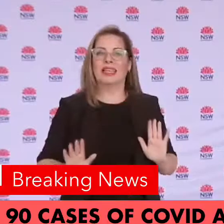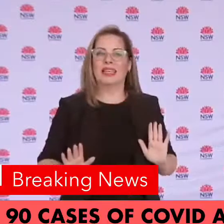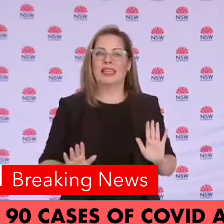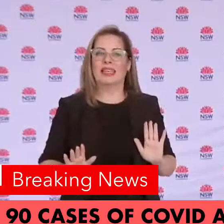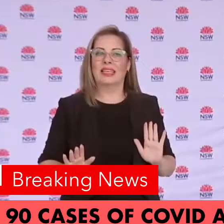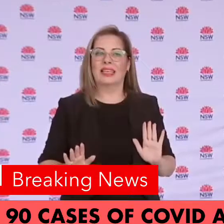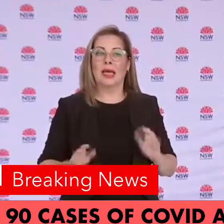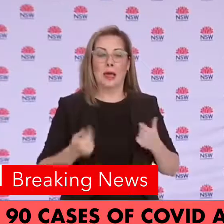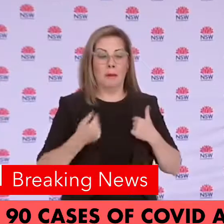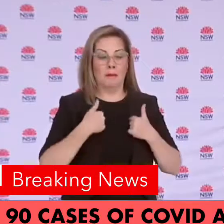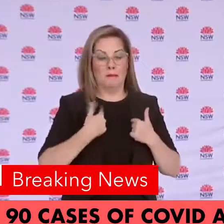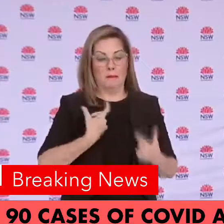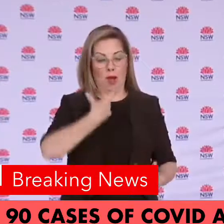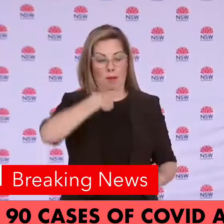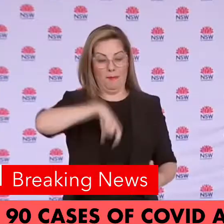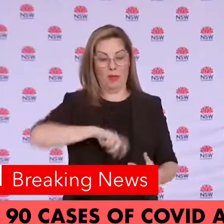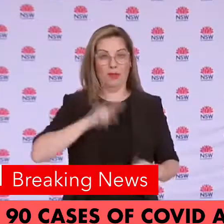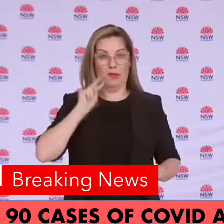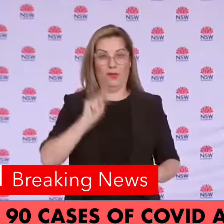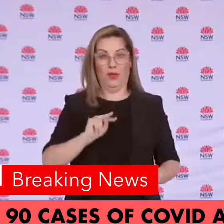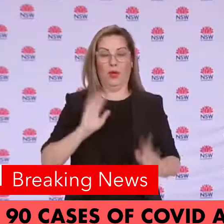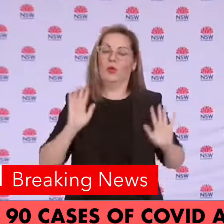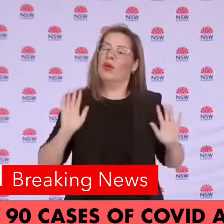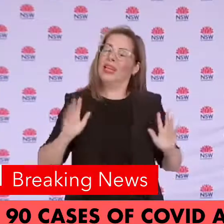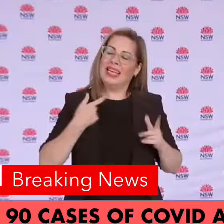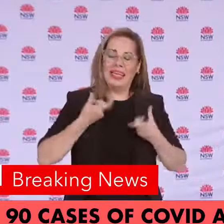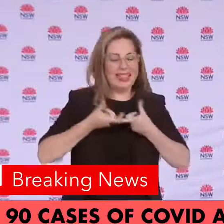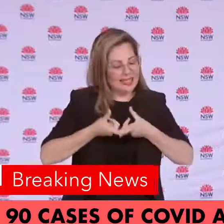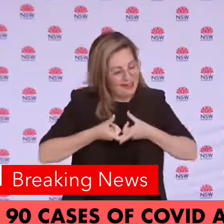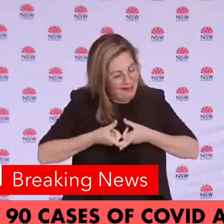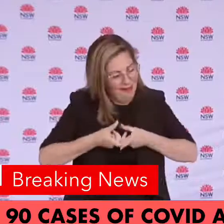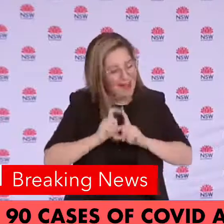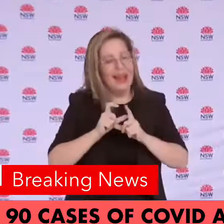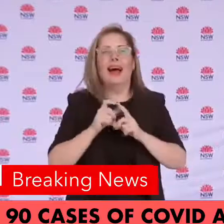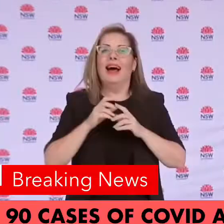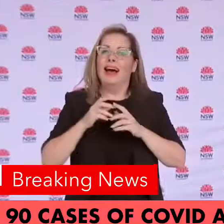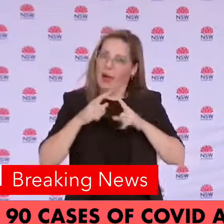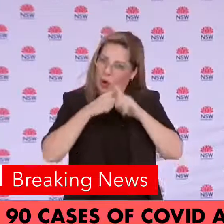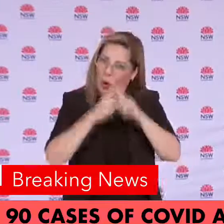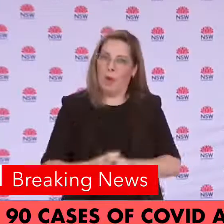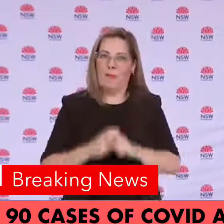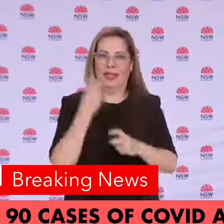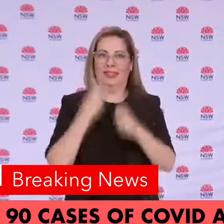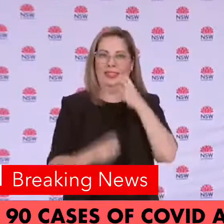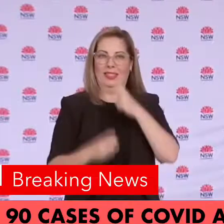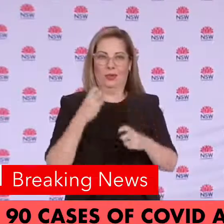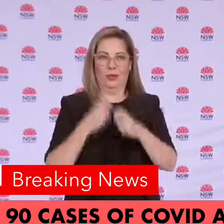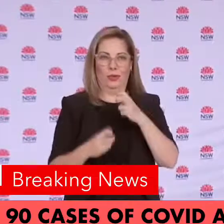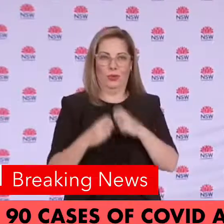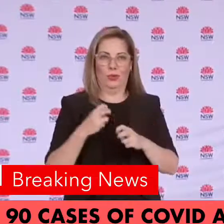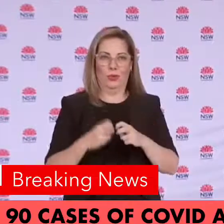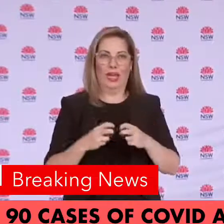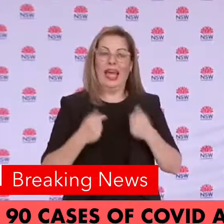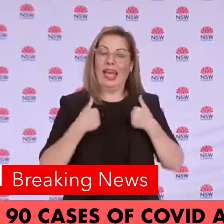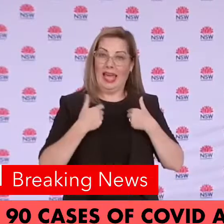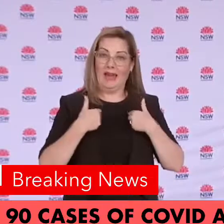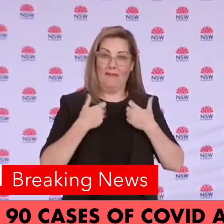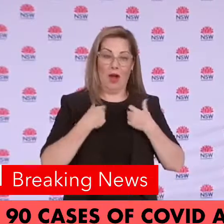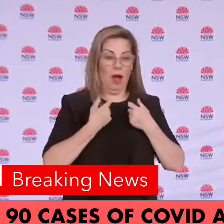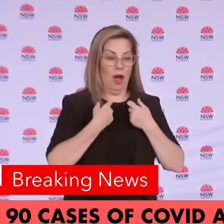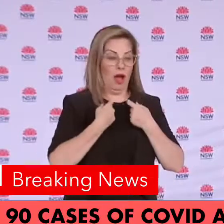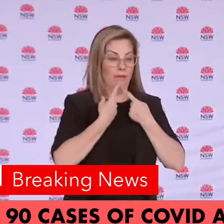personal view, it's a very difficult issue, and I know that people have very strong views either way, and I know that I'll get a lot of correspondence for expressing my personal